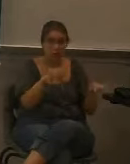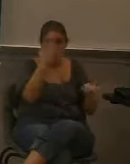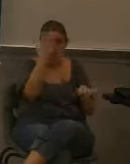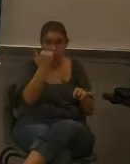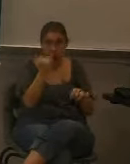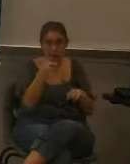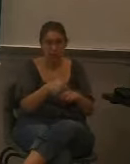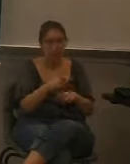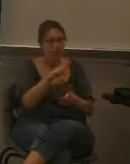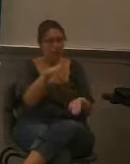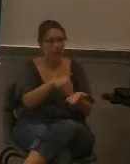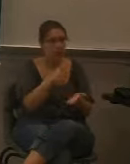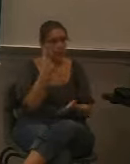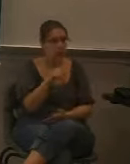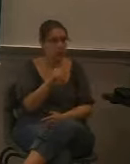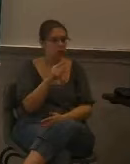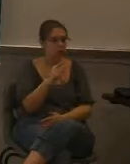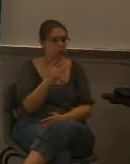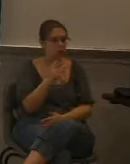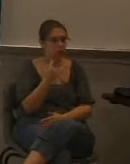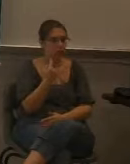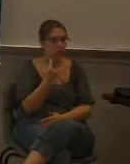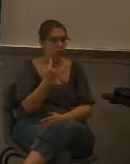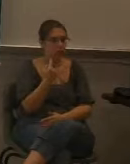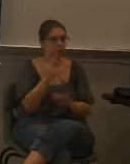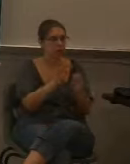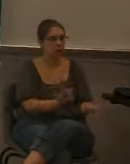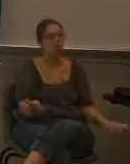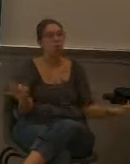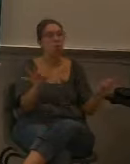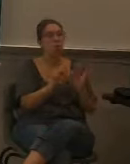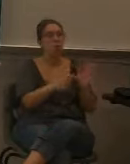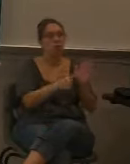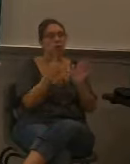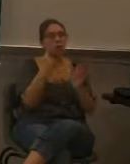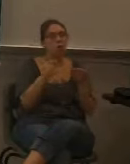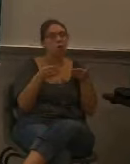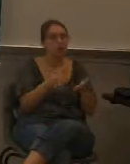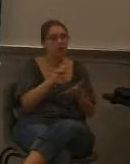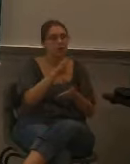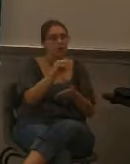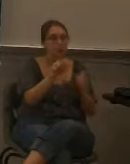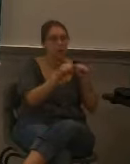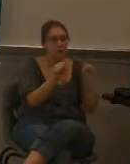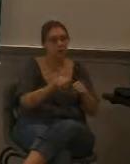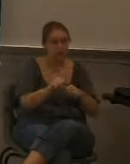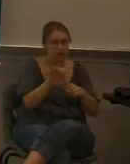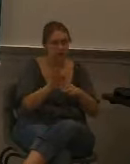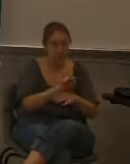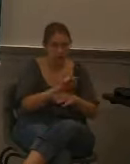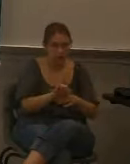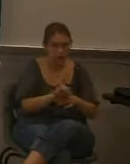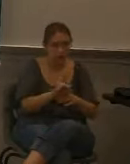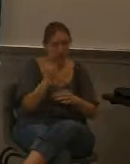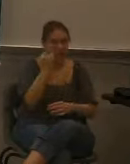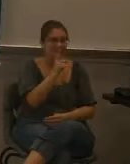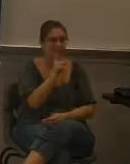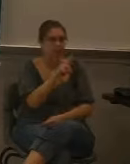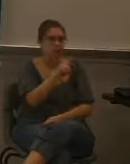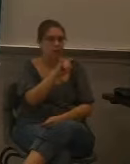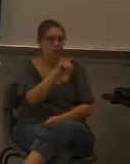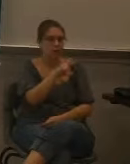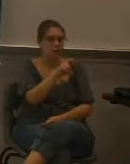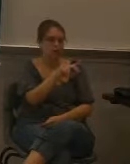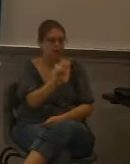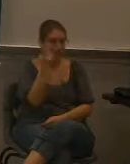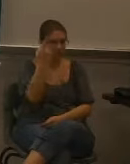because it's central to the way the ecosystems function in part. And the idea is the rivet